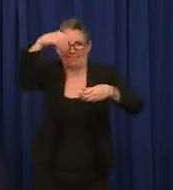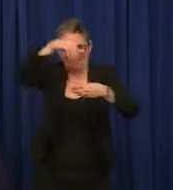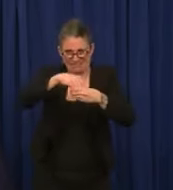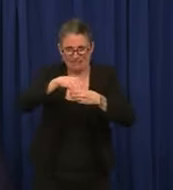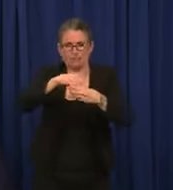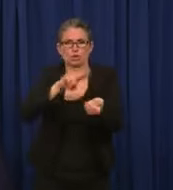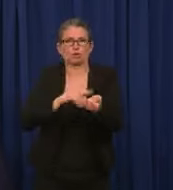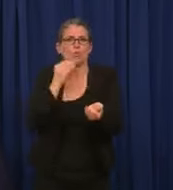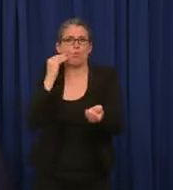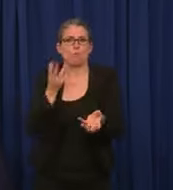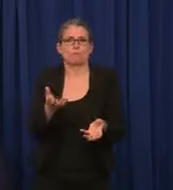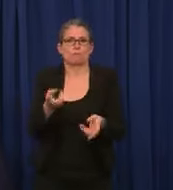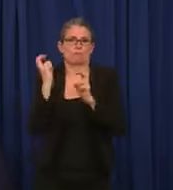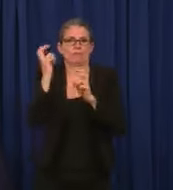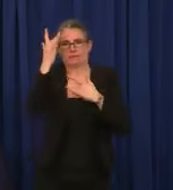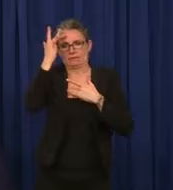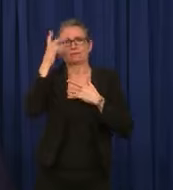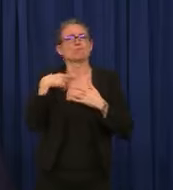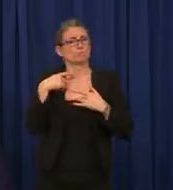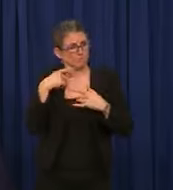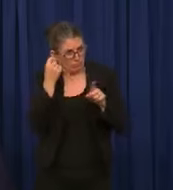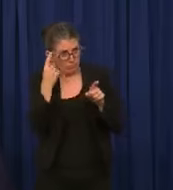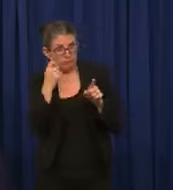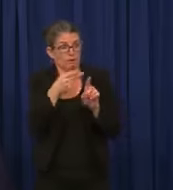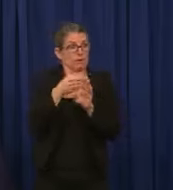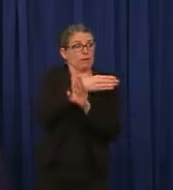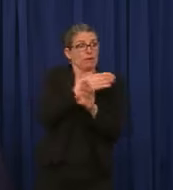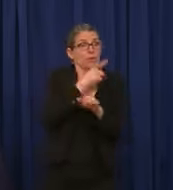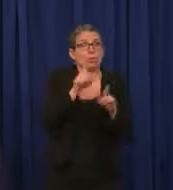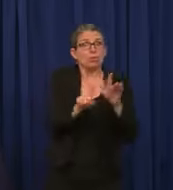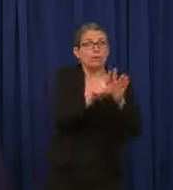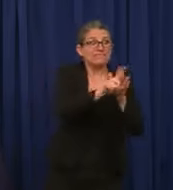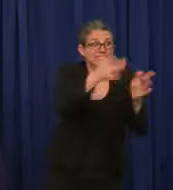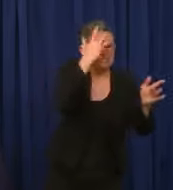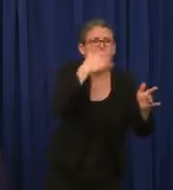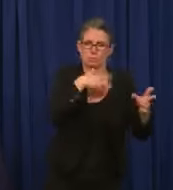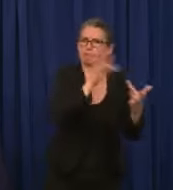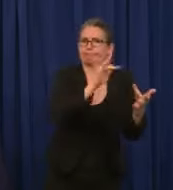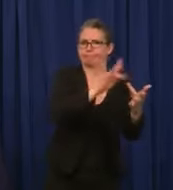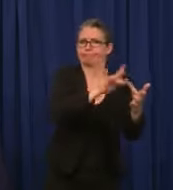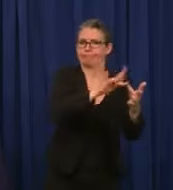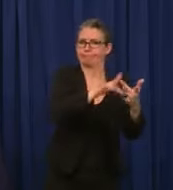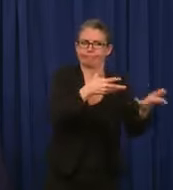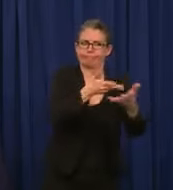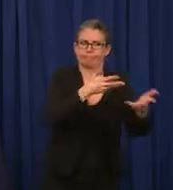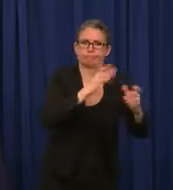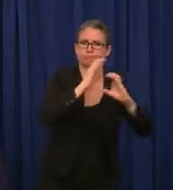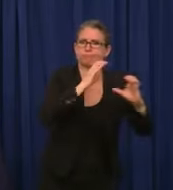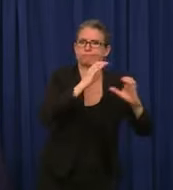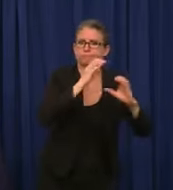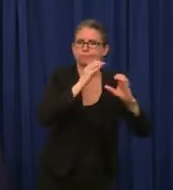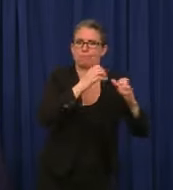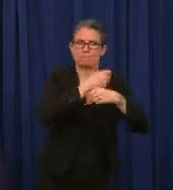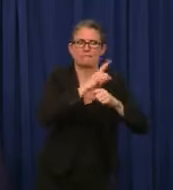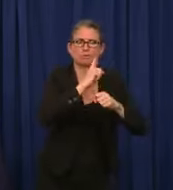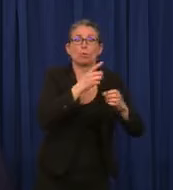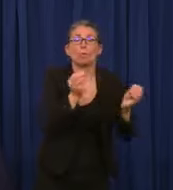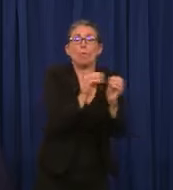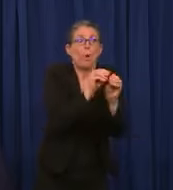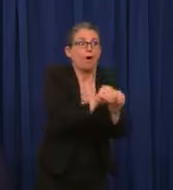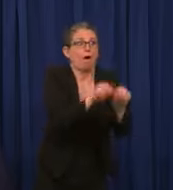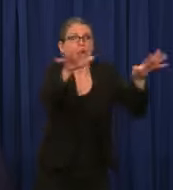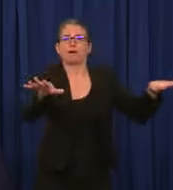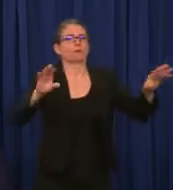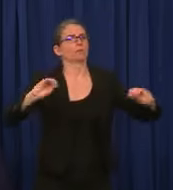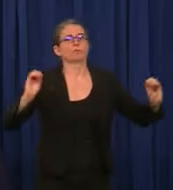the front, knowing that they're on the front lines, to make sure that their healthcare workers are aware of the signs and symptoms, to try to equip them